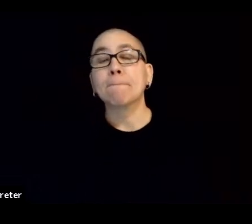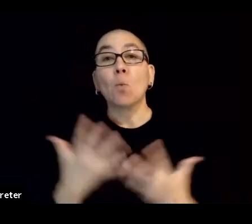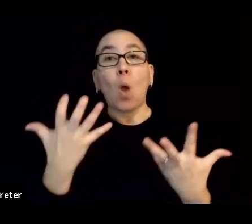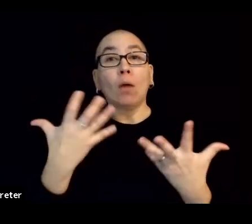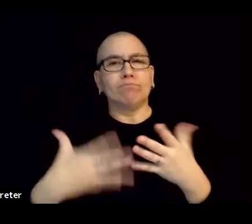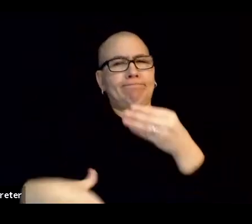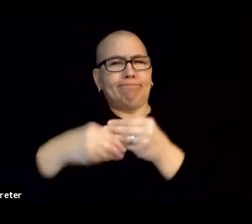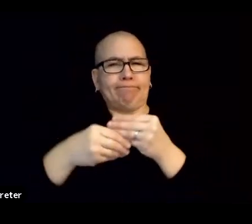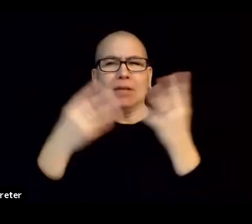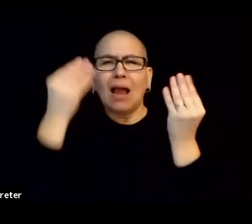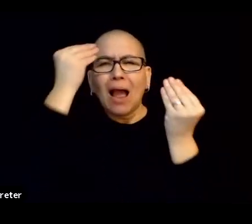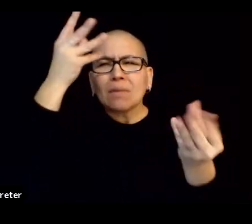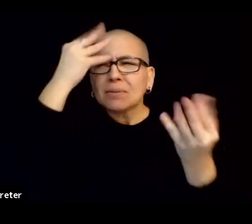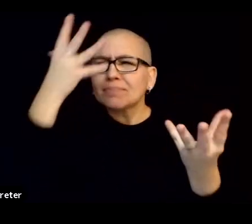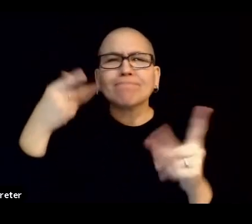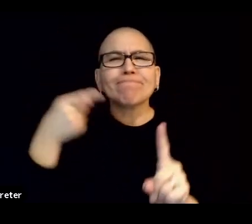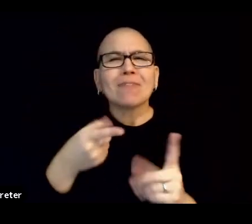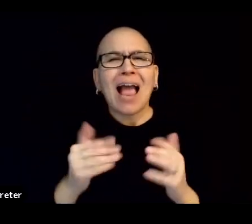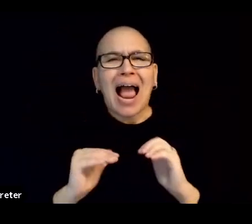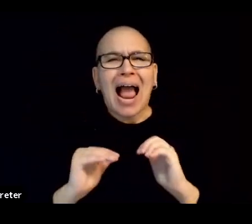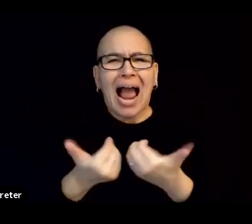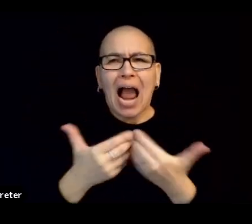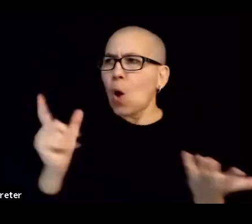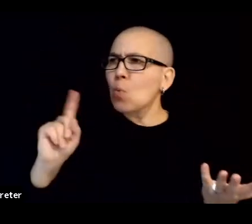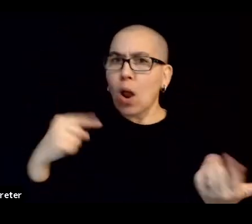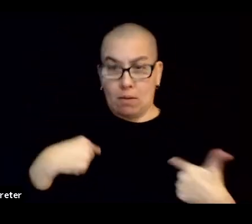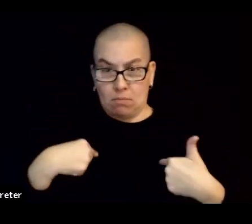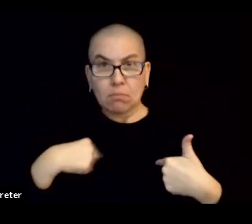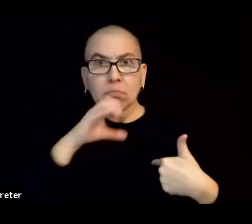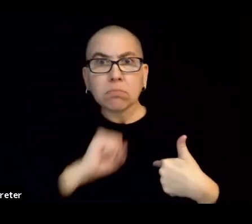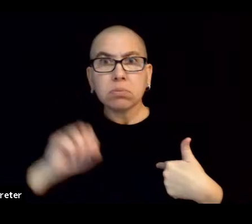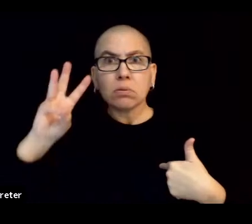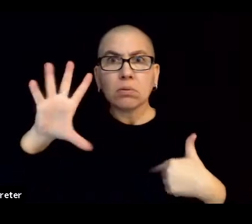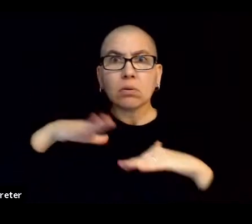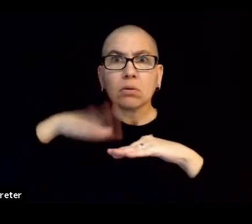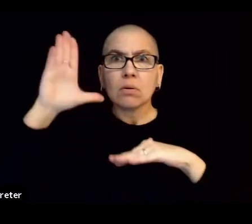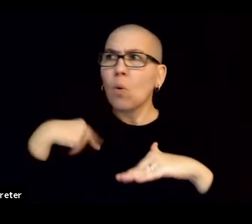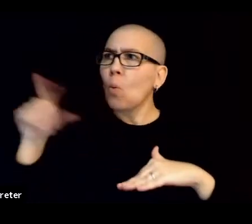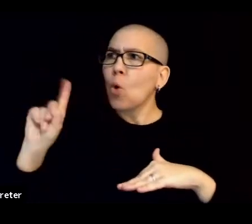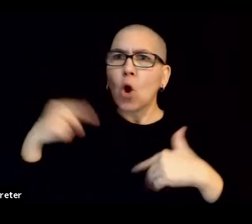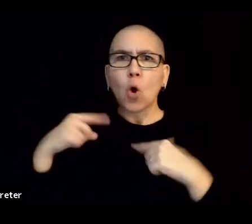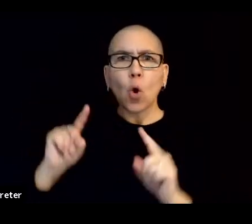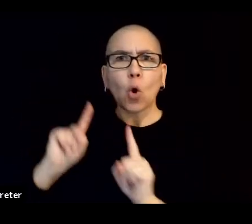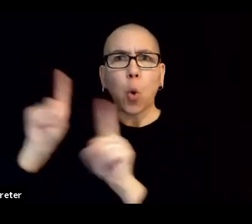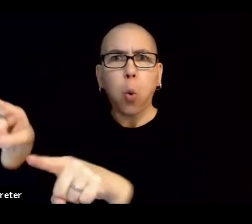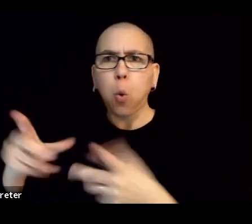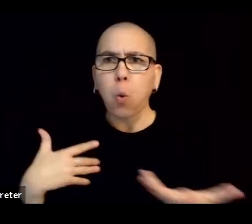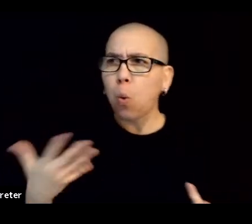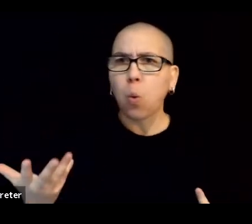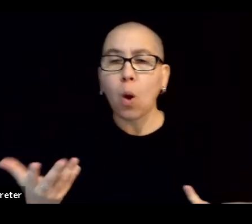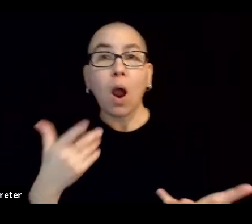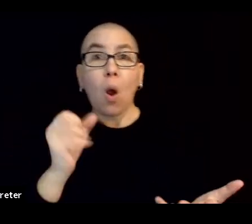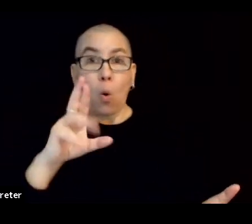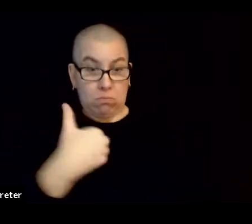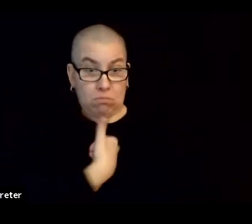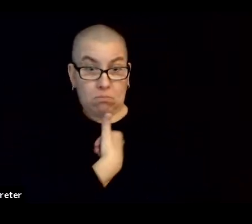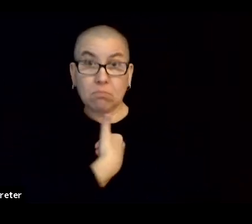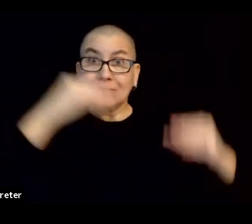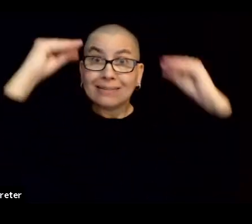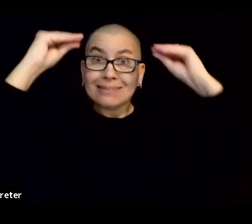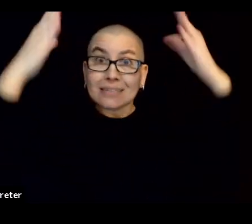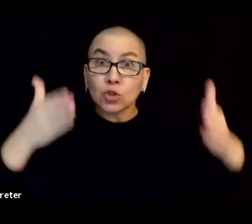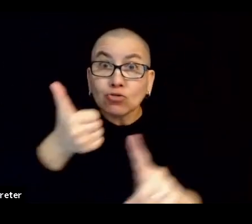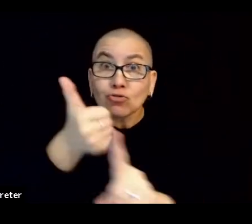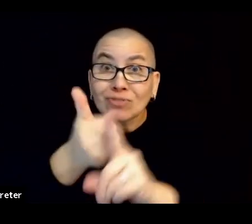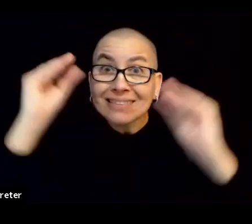be vaccinated, as well as educators and child care providers. So with these